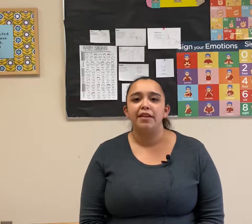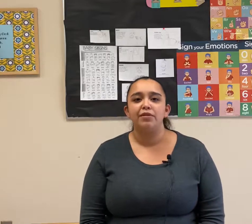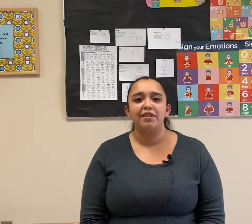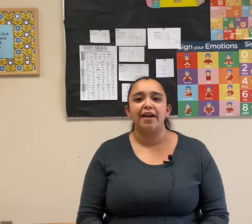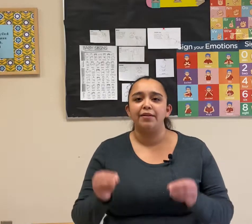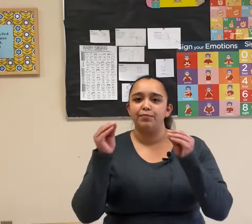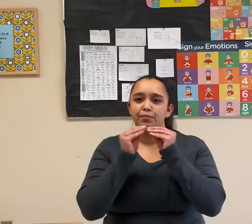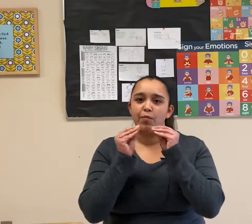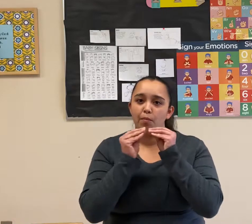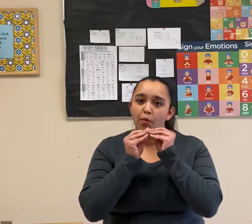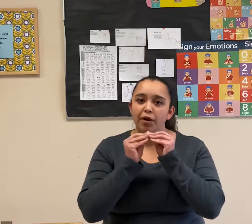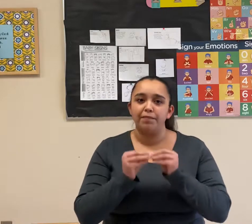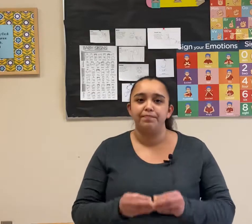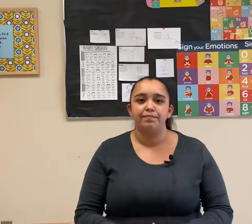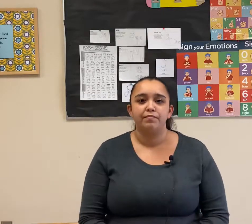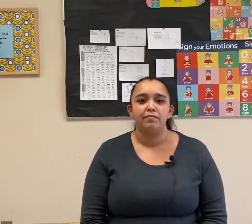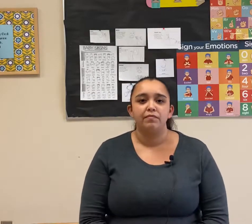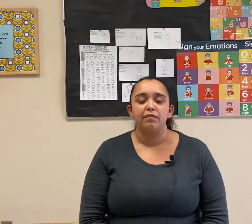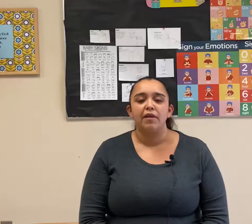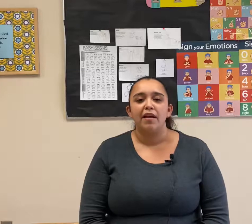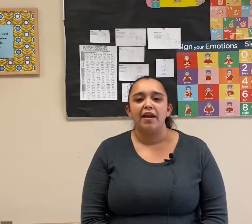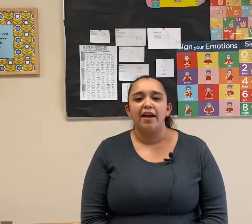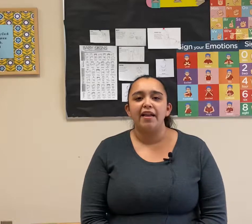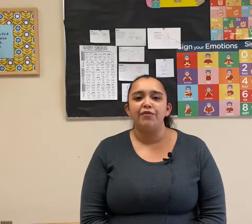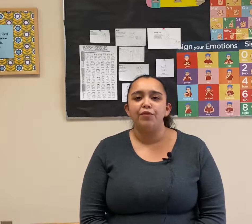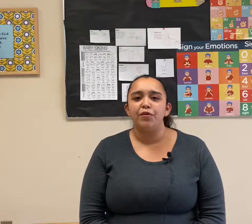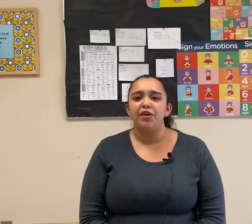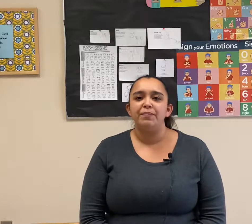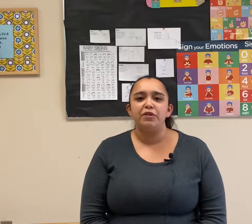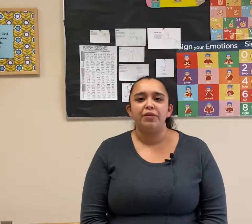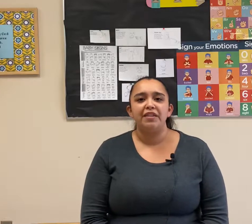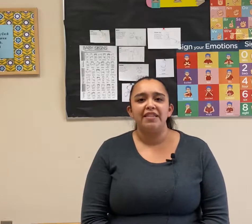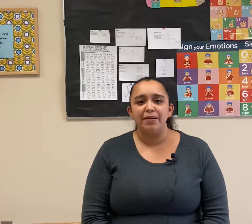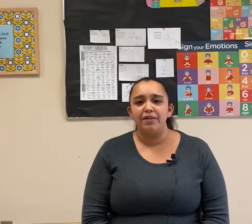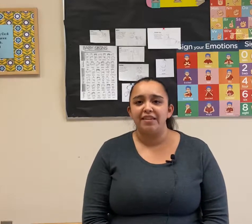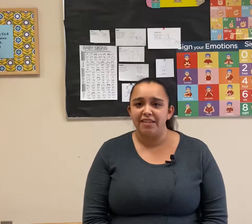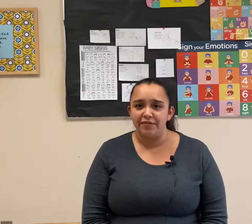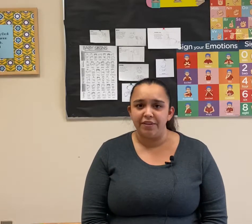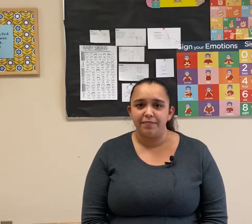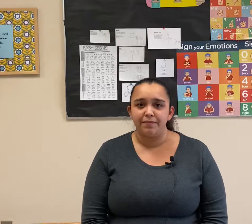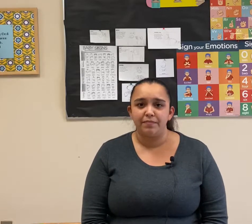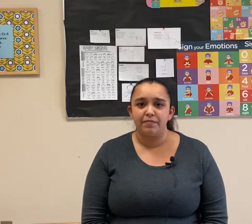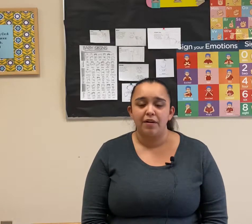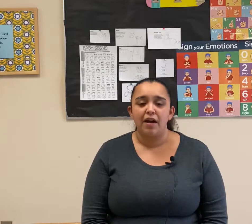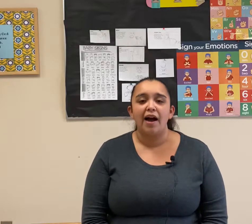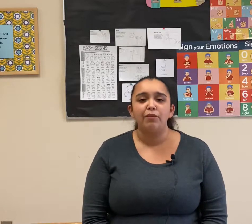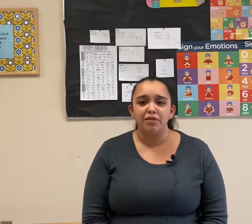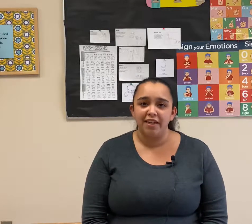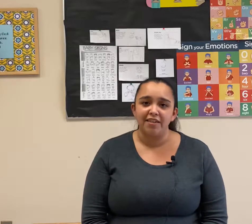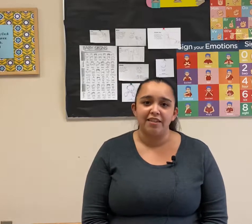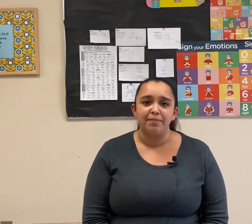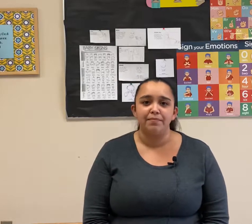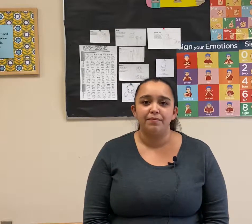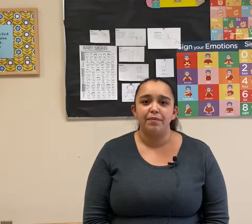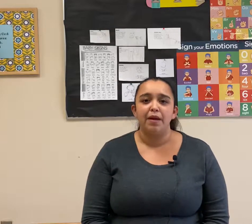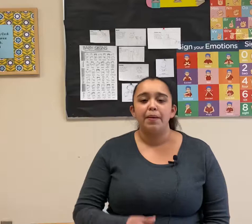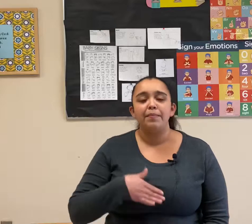sign more. And if we're going to be doing a table activity, I will sign to them, please